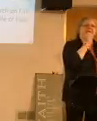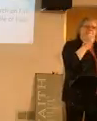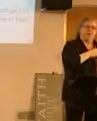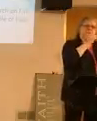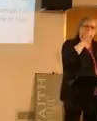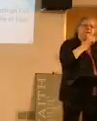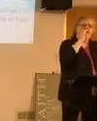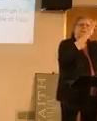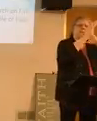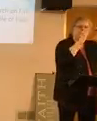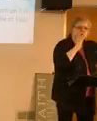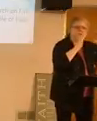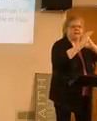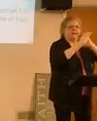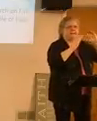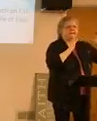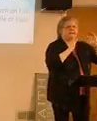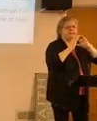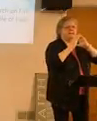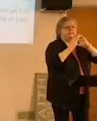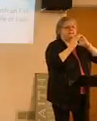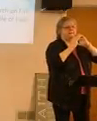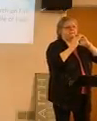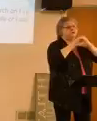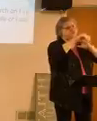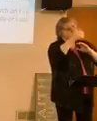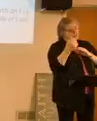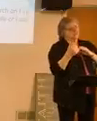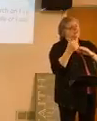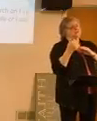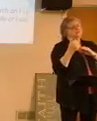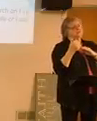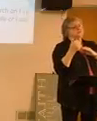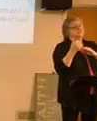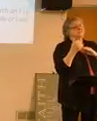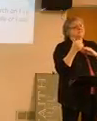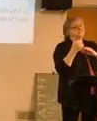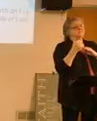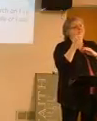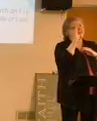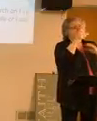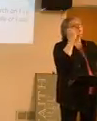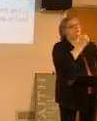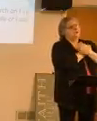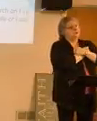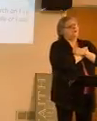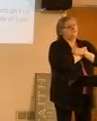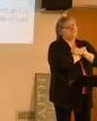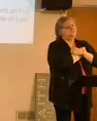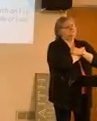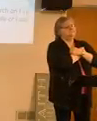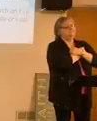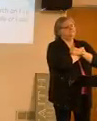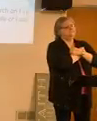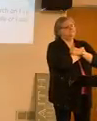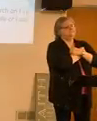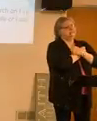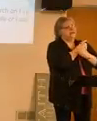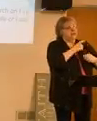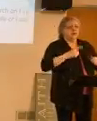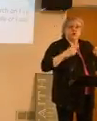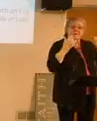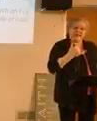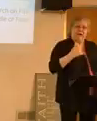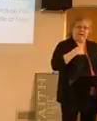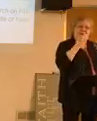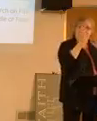can communicate to others your love. And Lord, now I